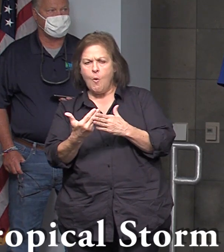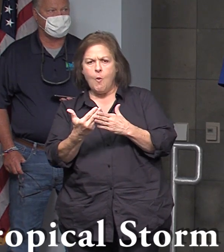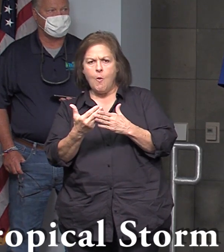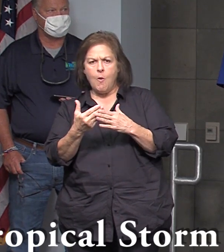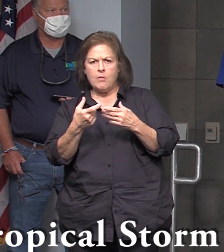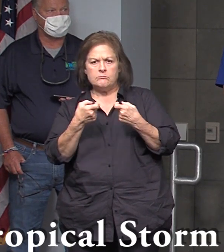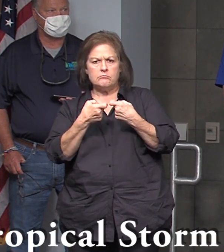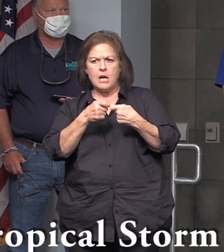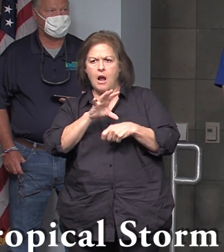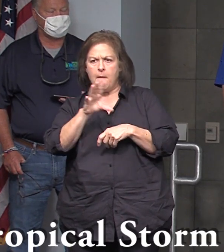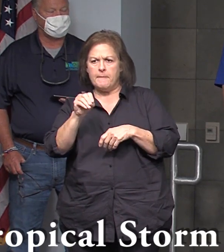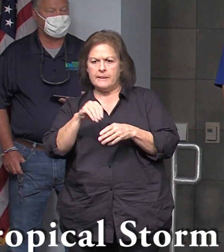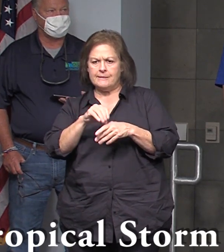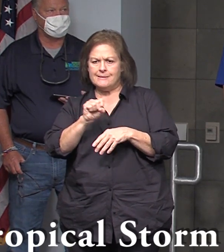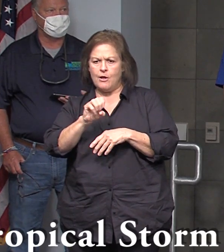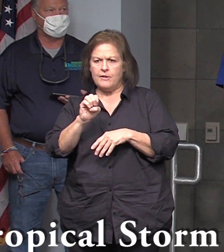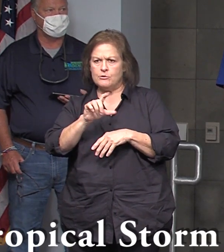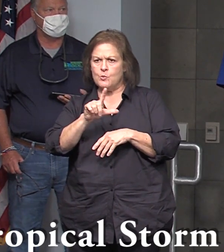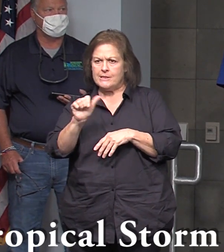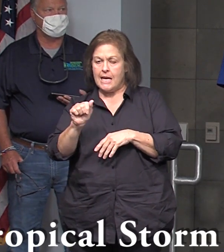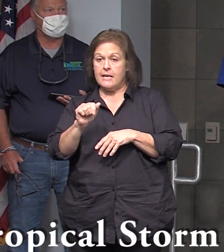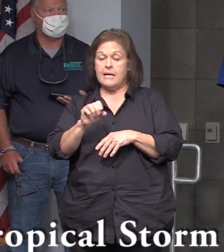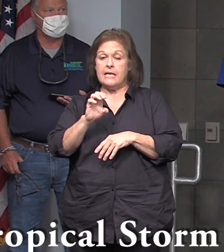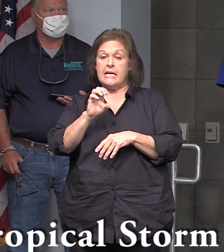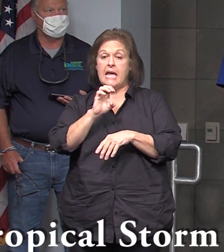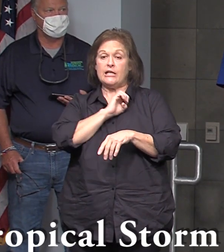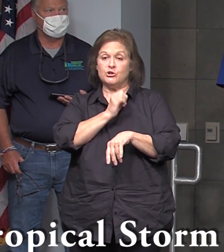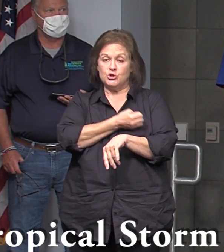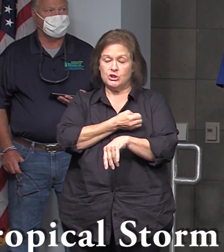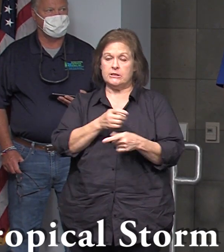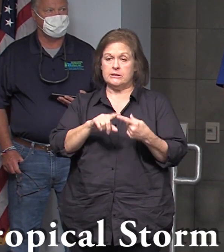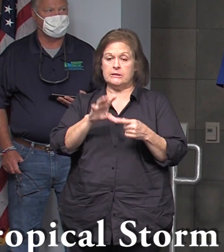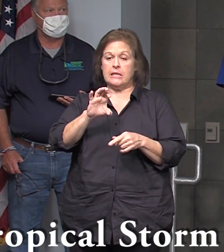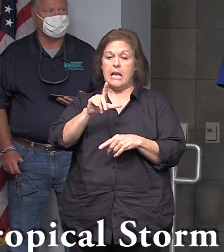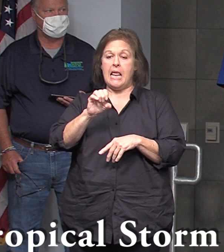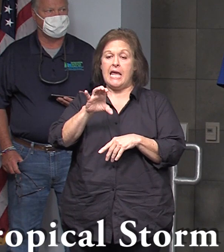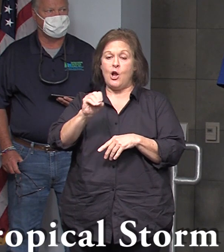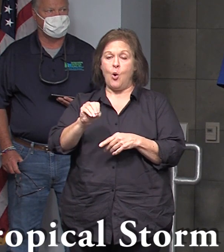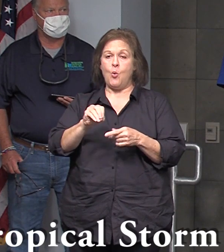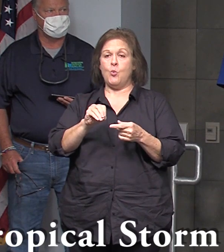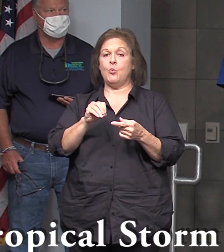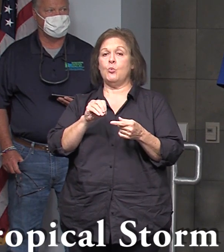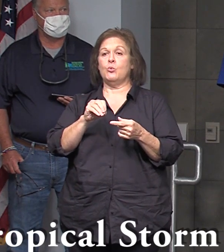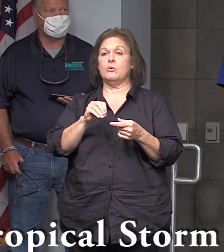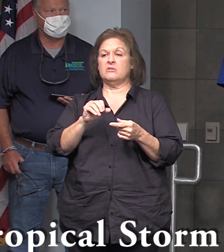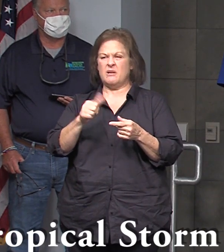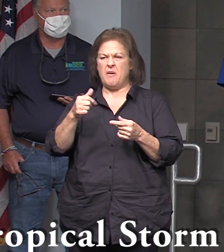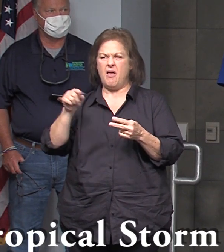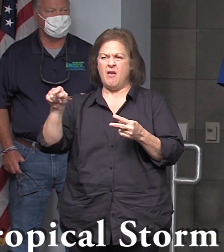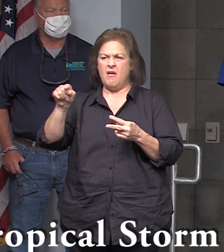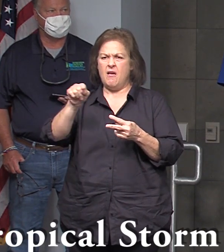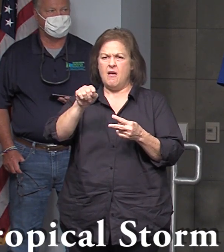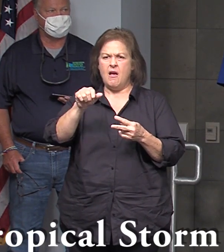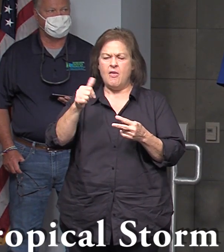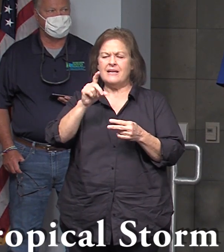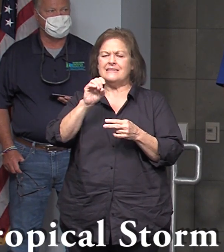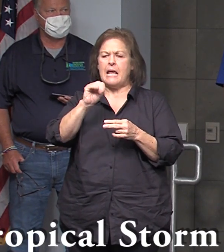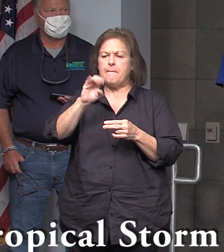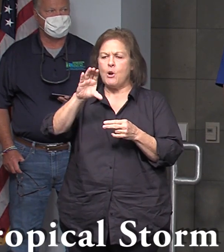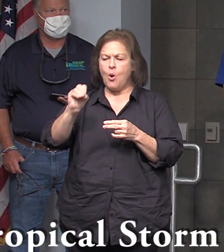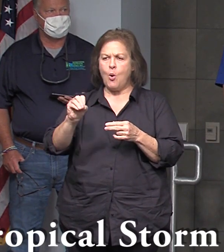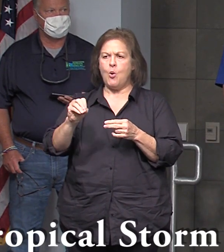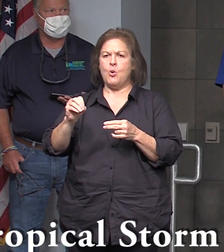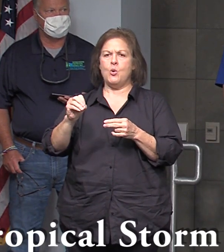southeastern Louisiana, Entergy, CLECO, and the couple of cooperatives, DEMCO